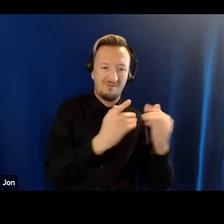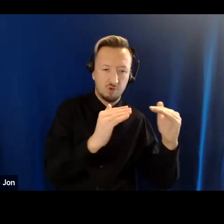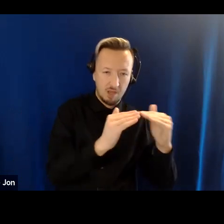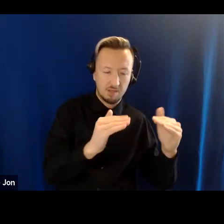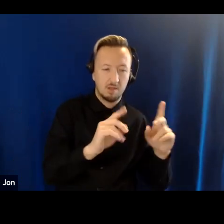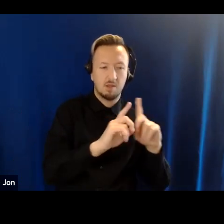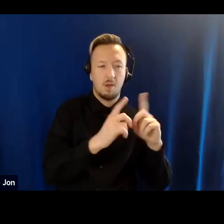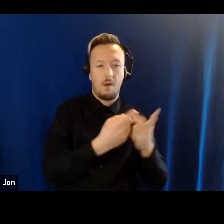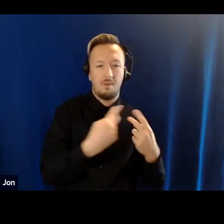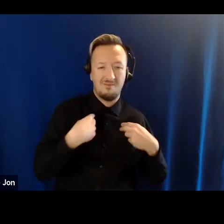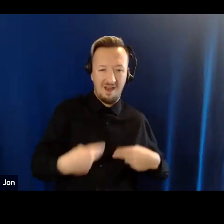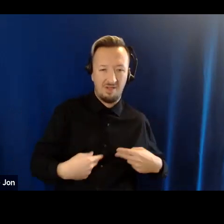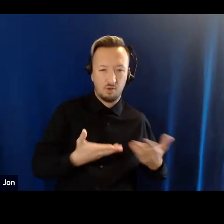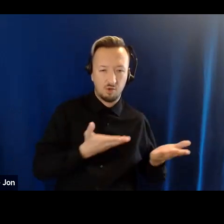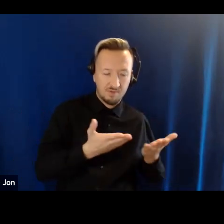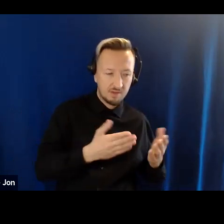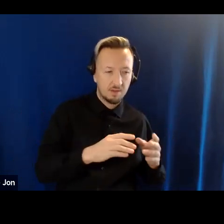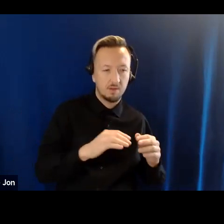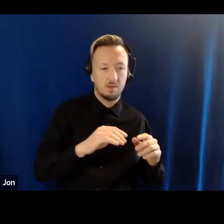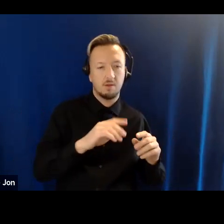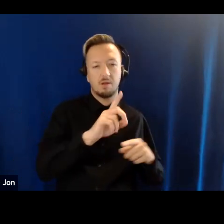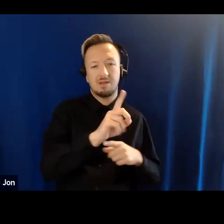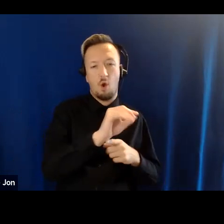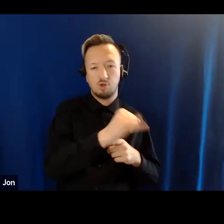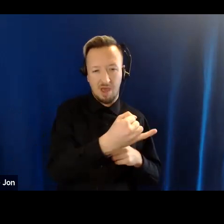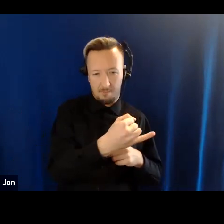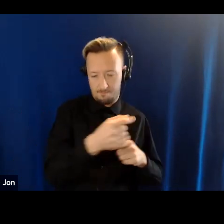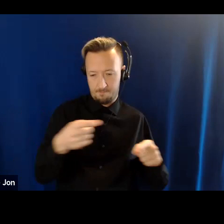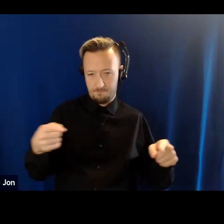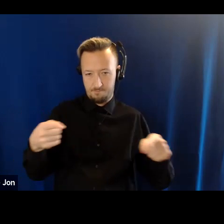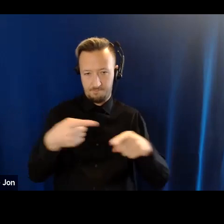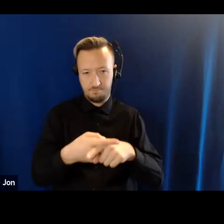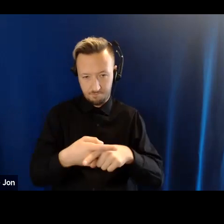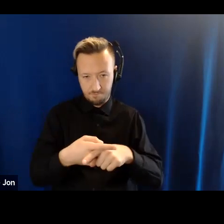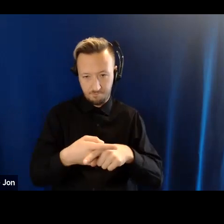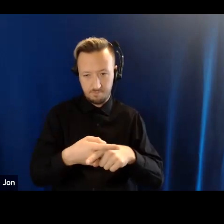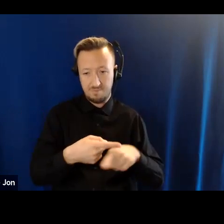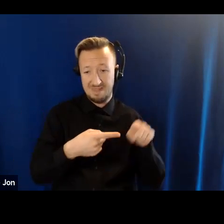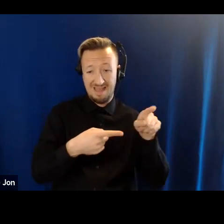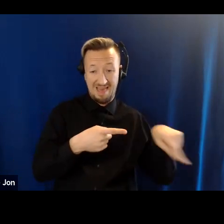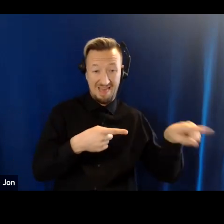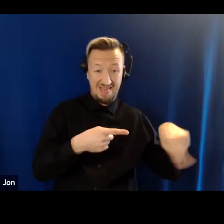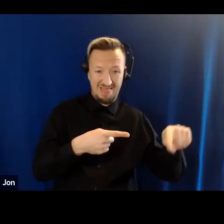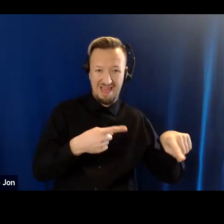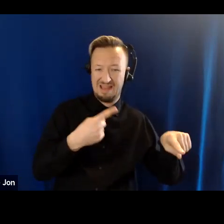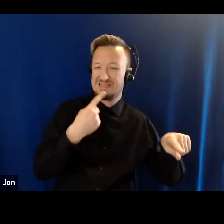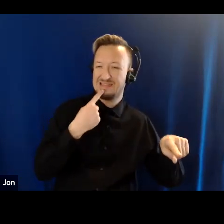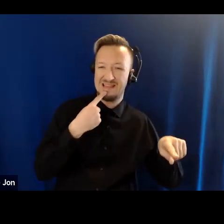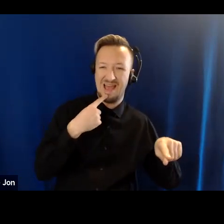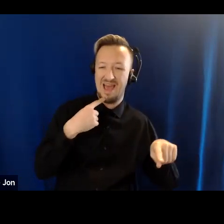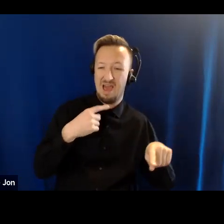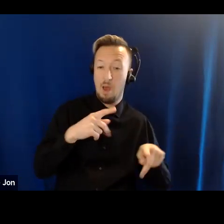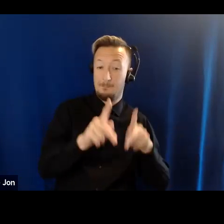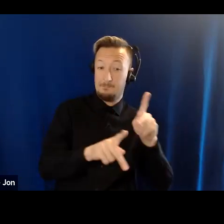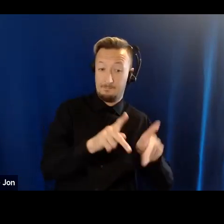Human Services have all said, that there are no waivers to the civil rights of people with